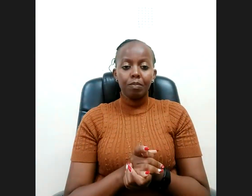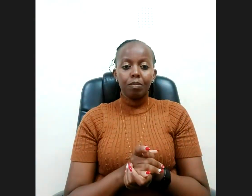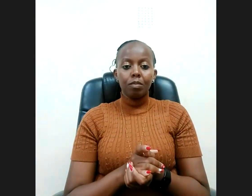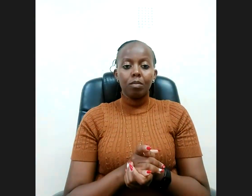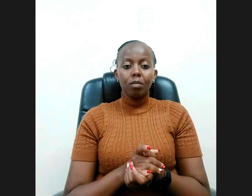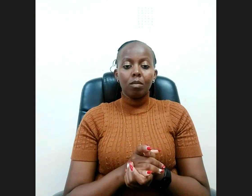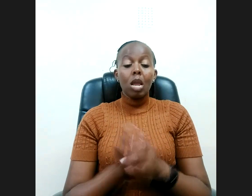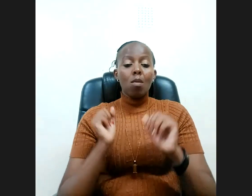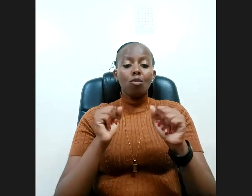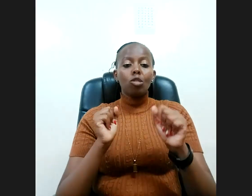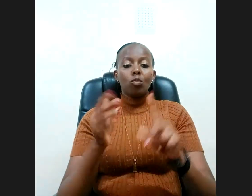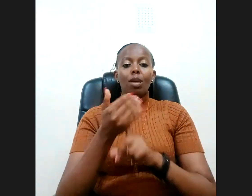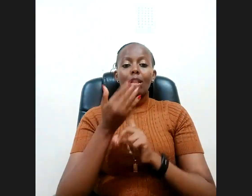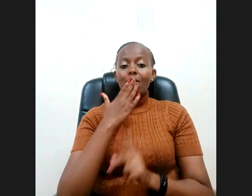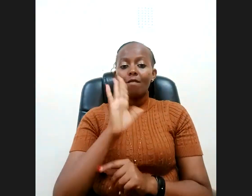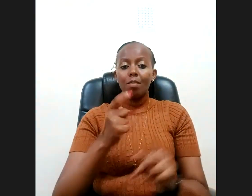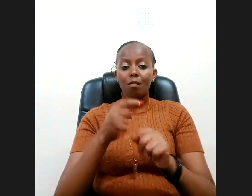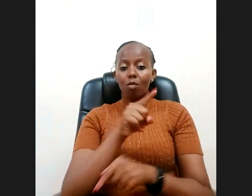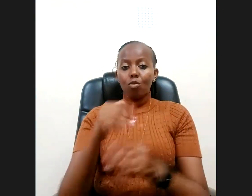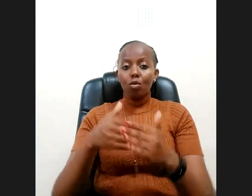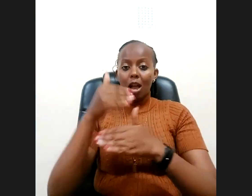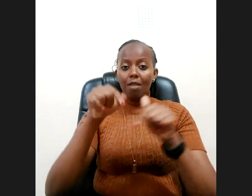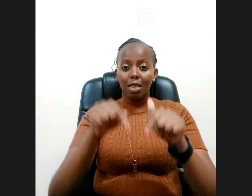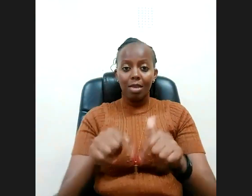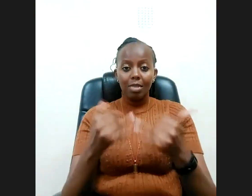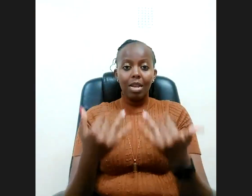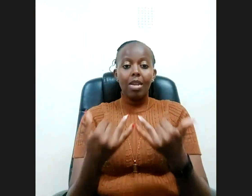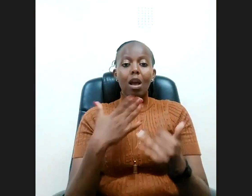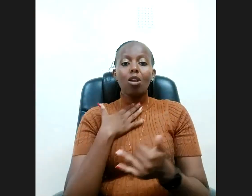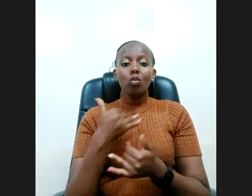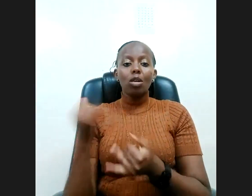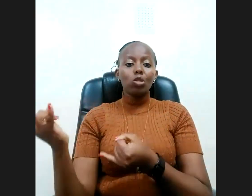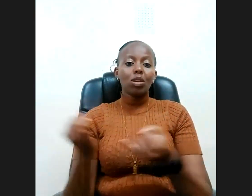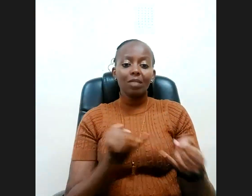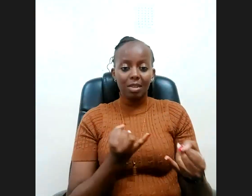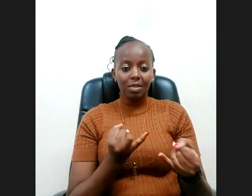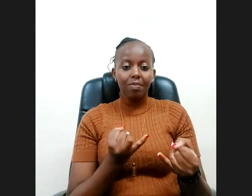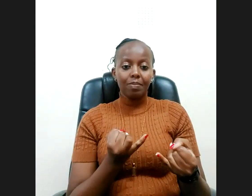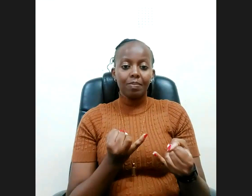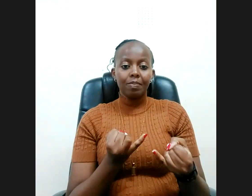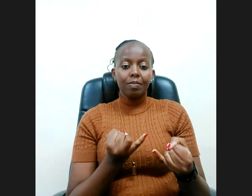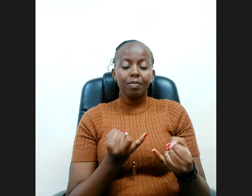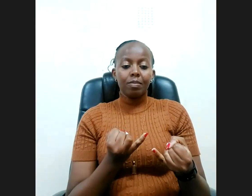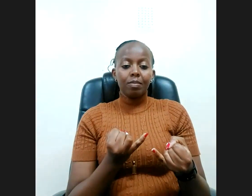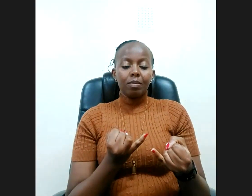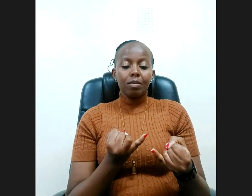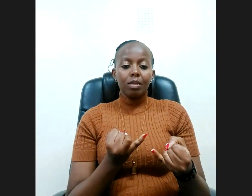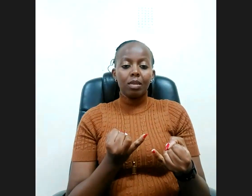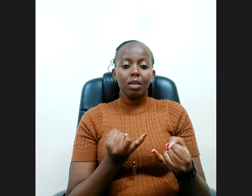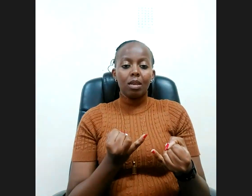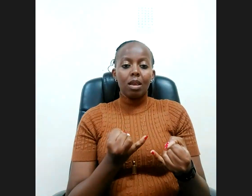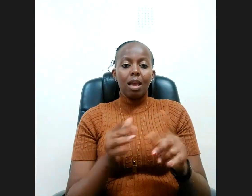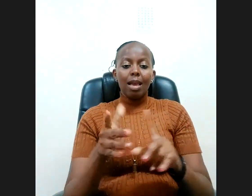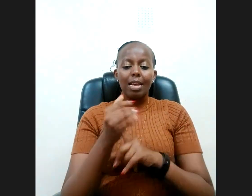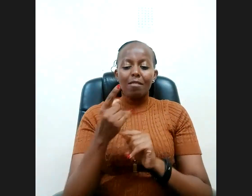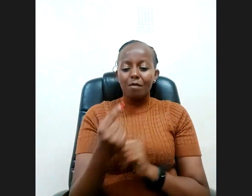be able to get back to you after this. I'd like to invite and get some key remarks from